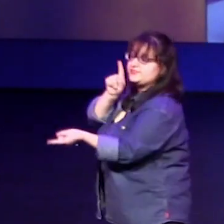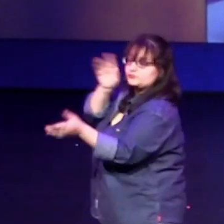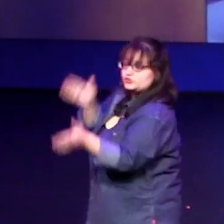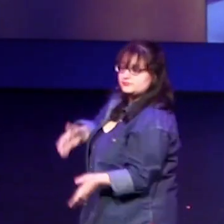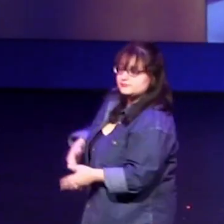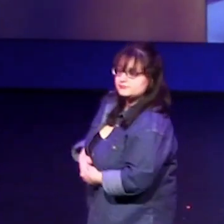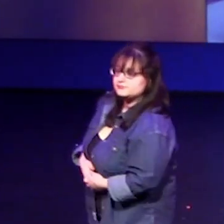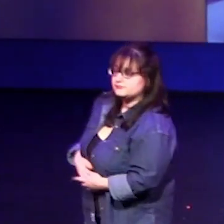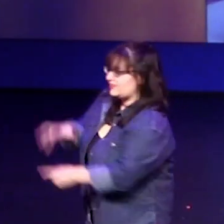Sometimes I meet a deaf person.